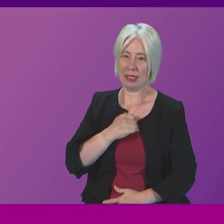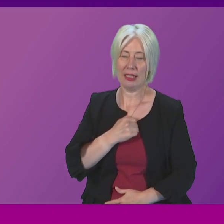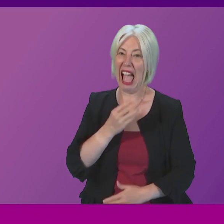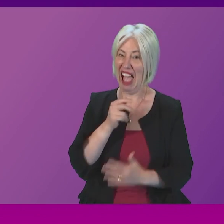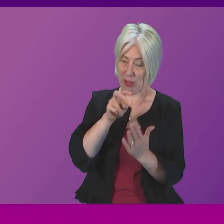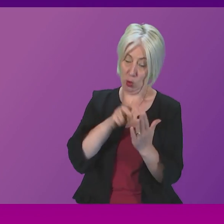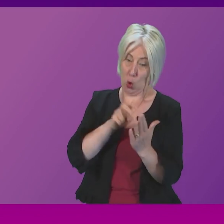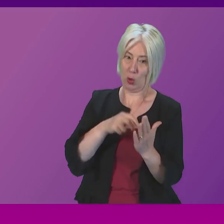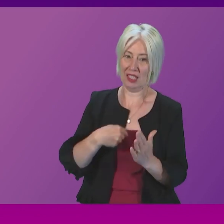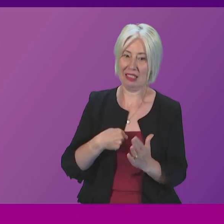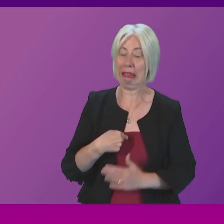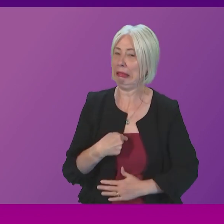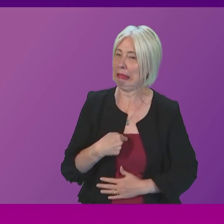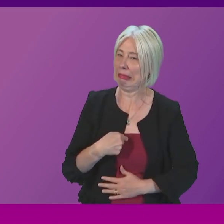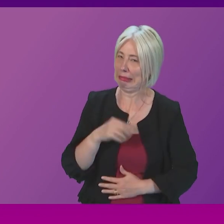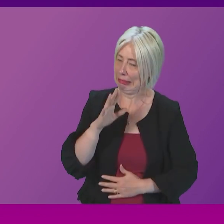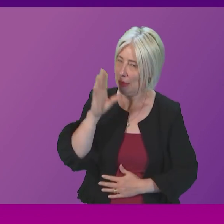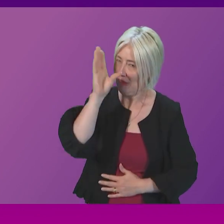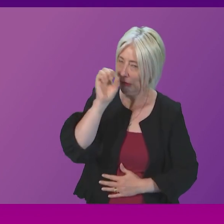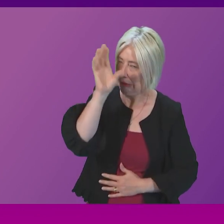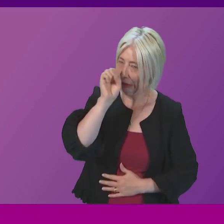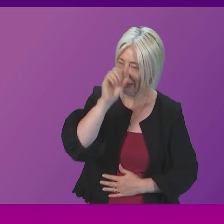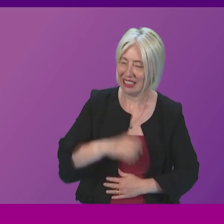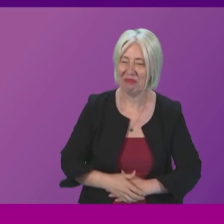few notes in front of me. So